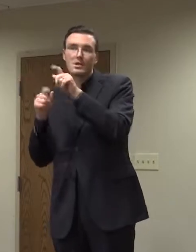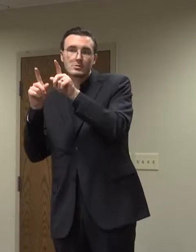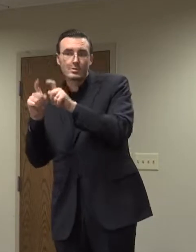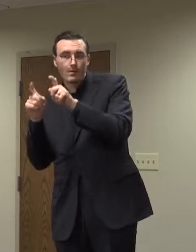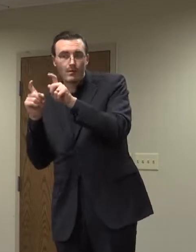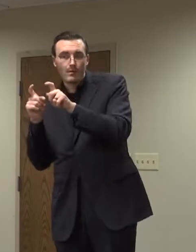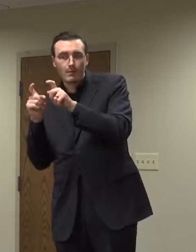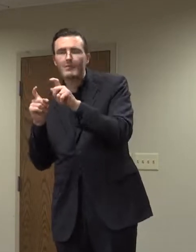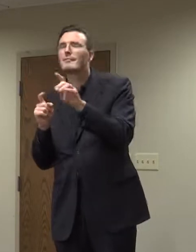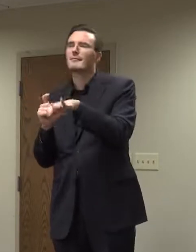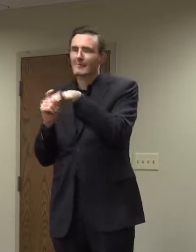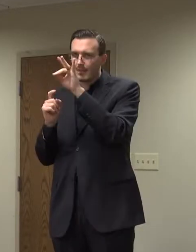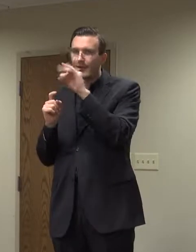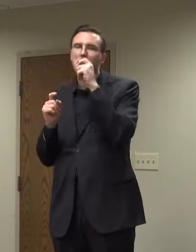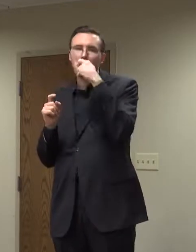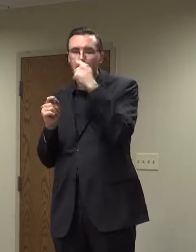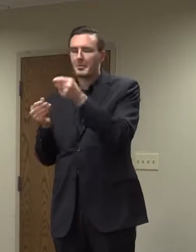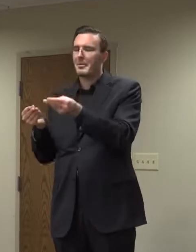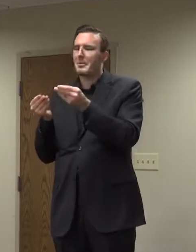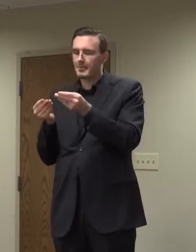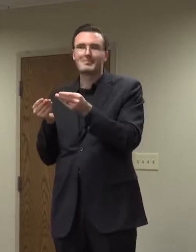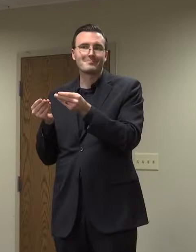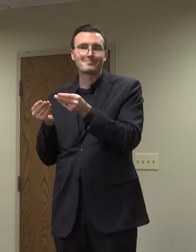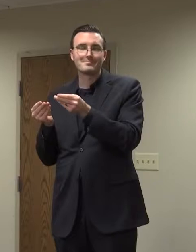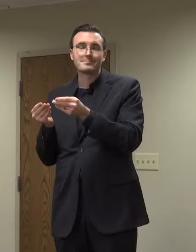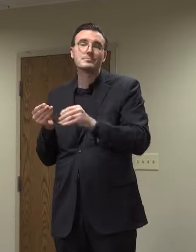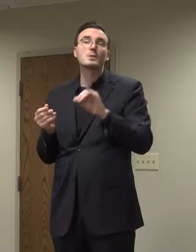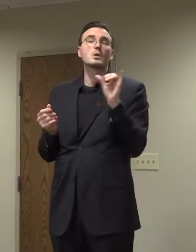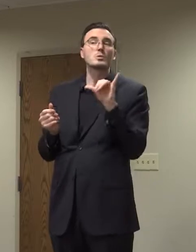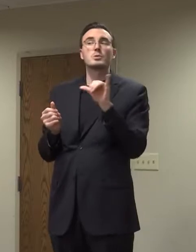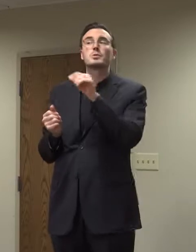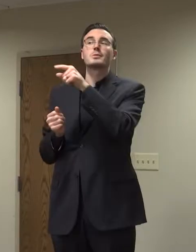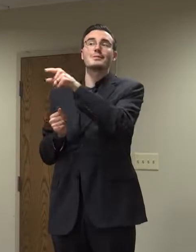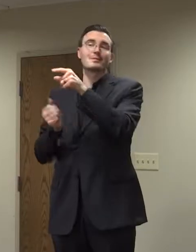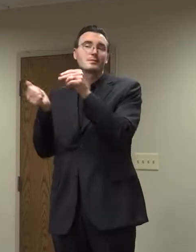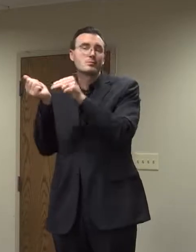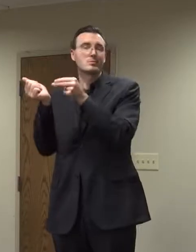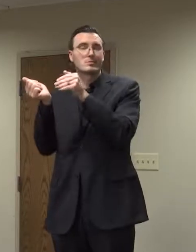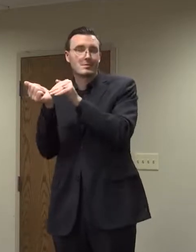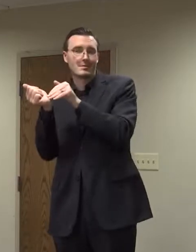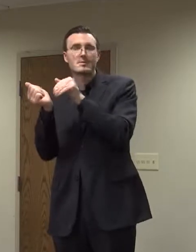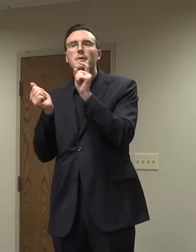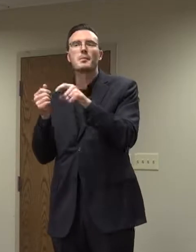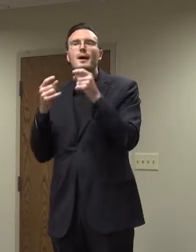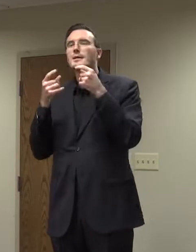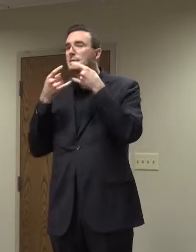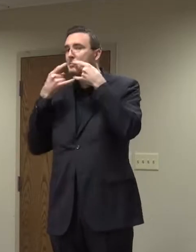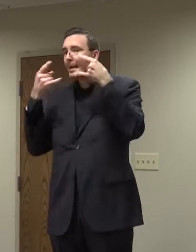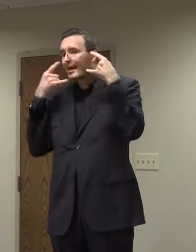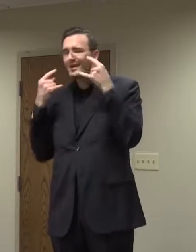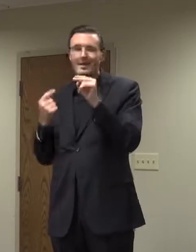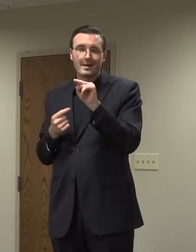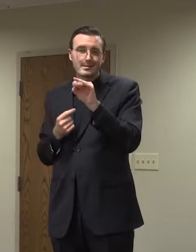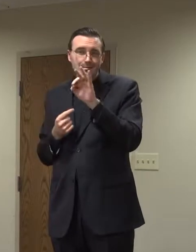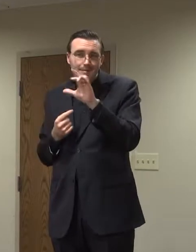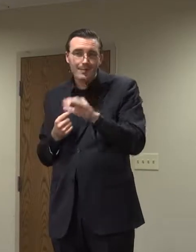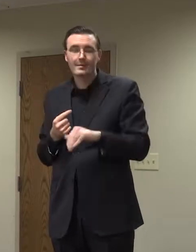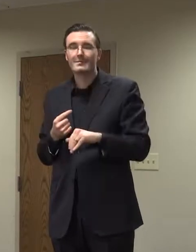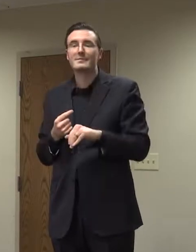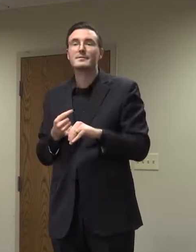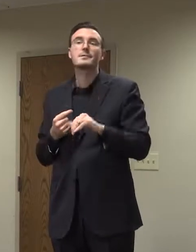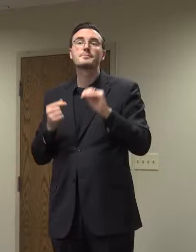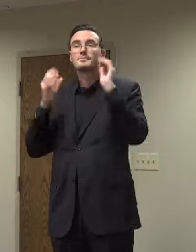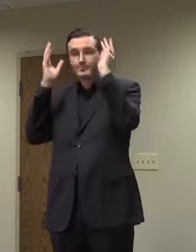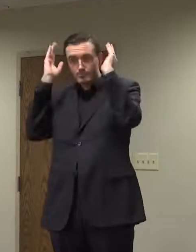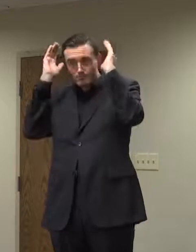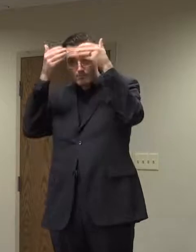the healthcare provider who is administering the test to wear PPE, including an N95 mask, face shield and goggles, gloves,